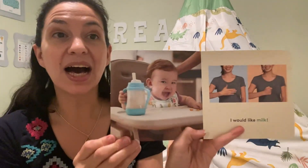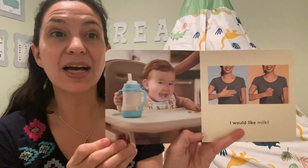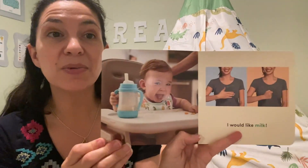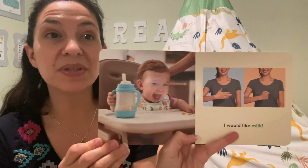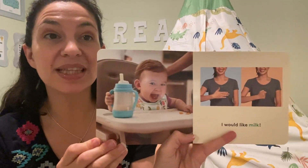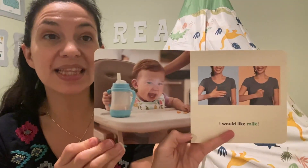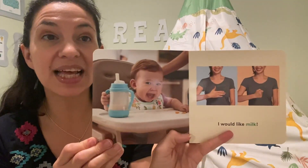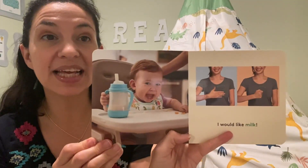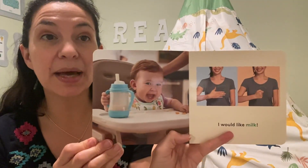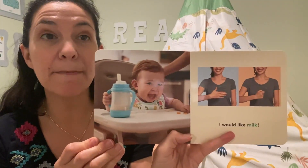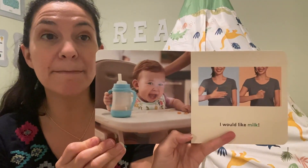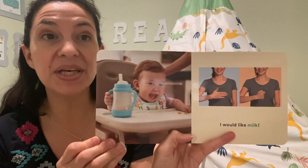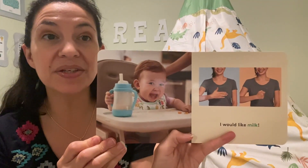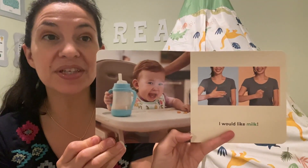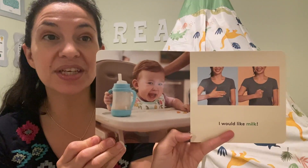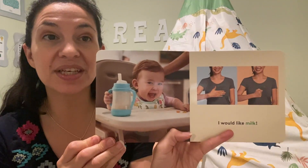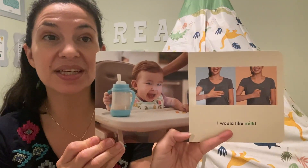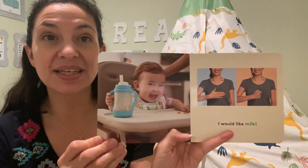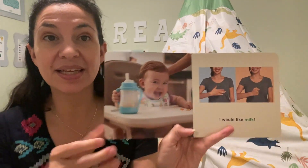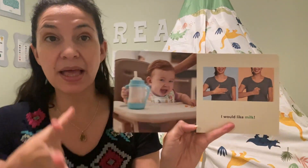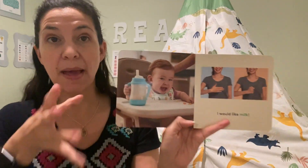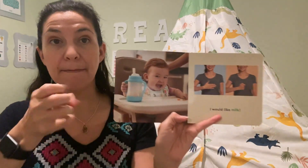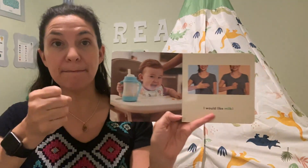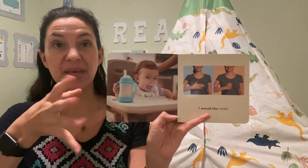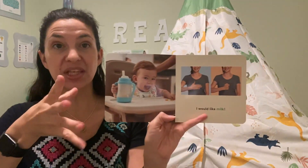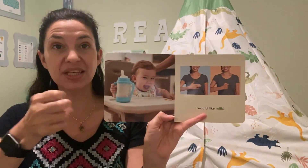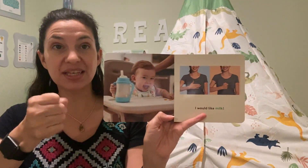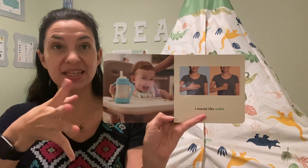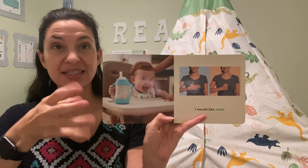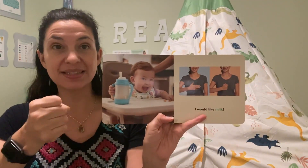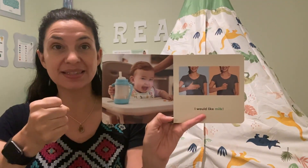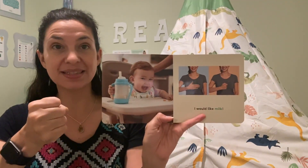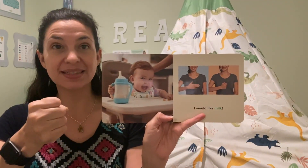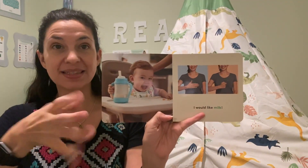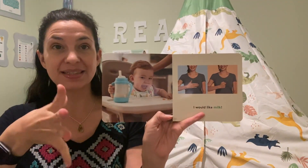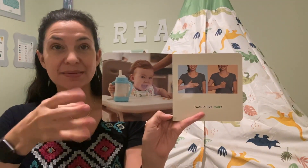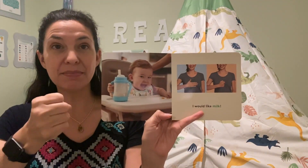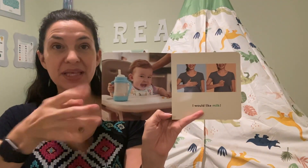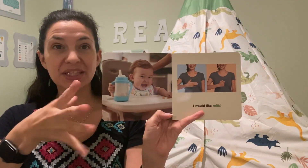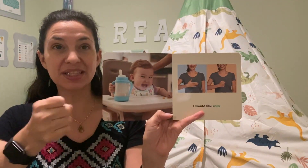I would like milk. Milk. Milk.